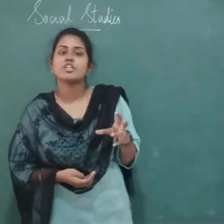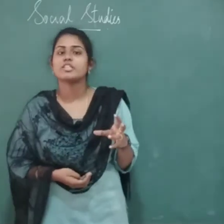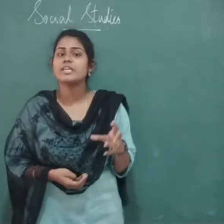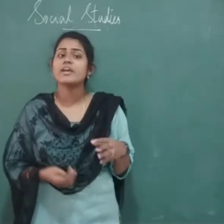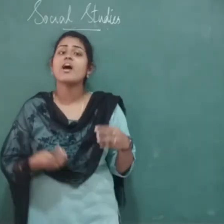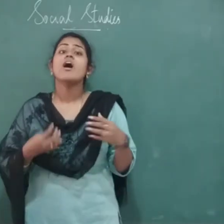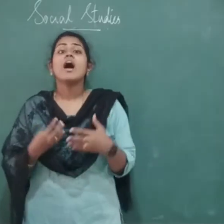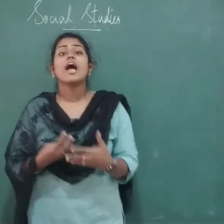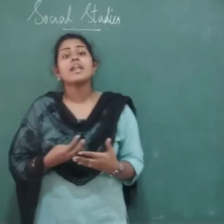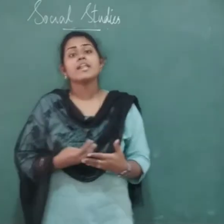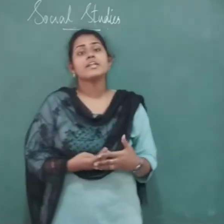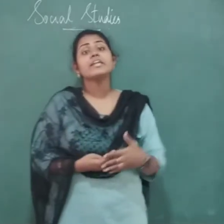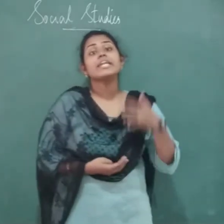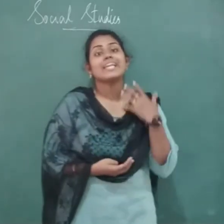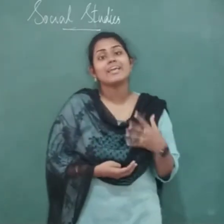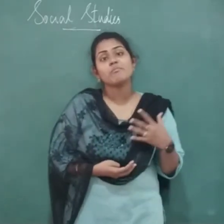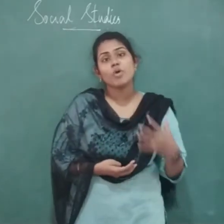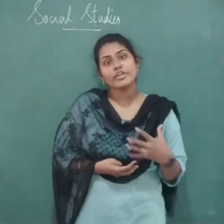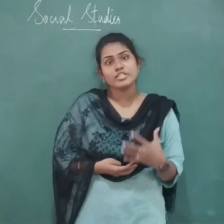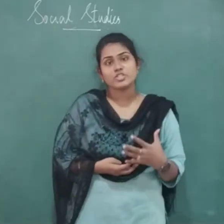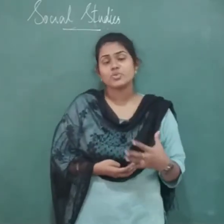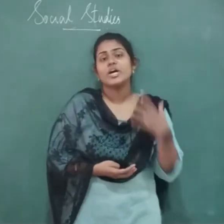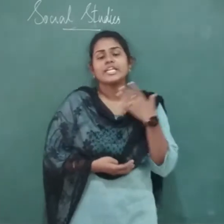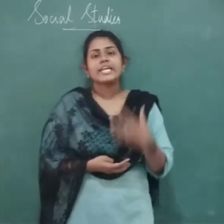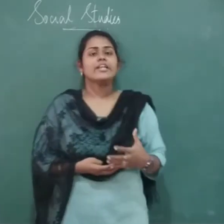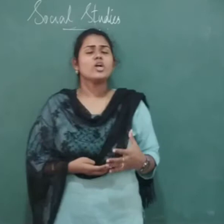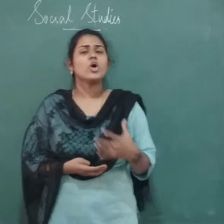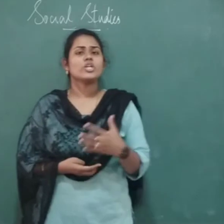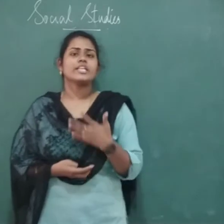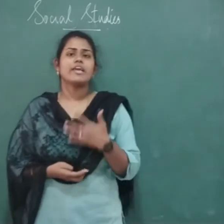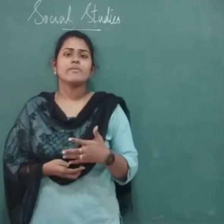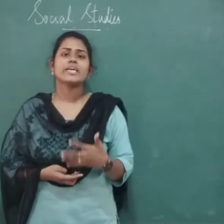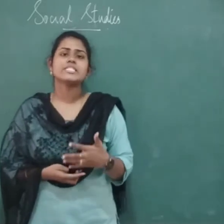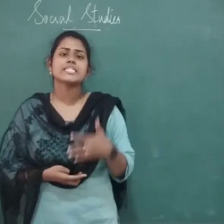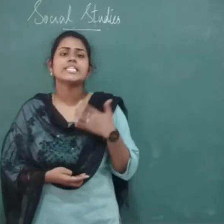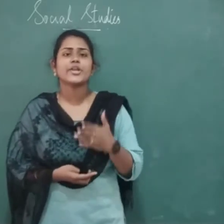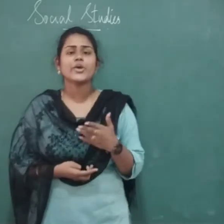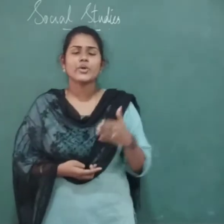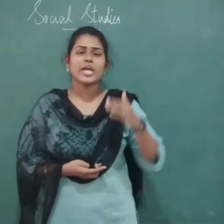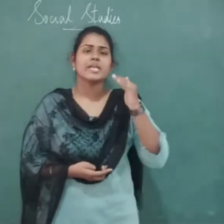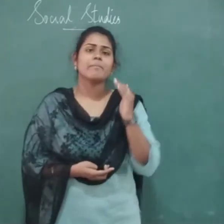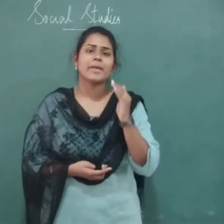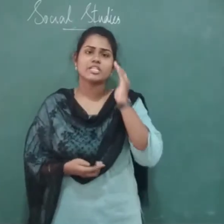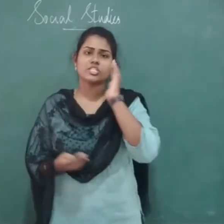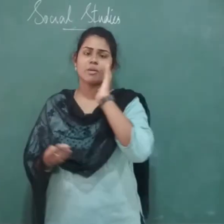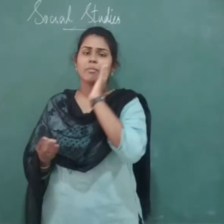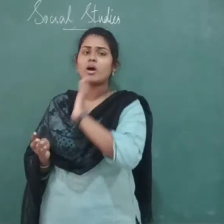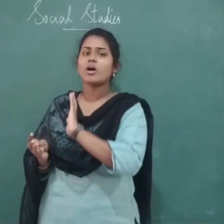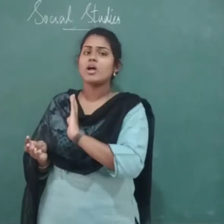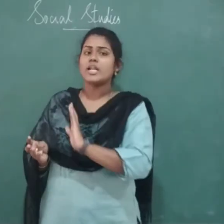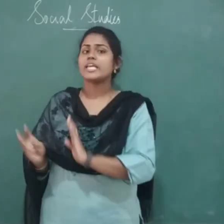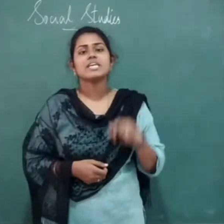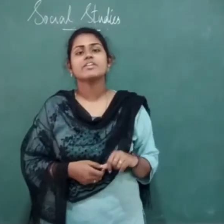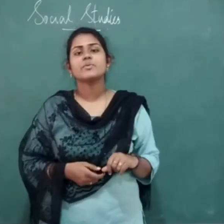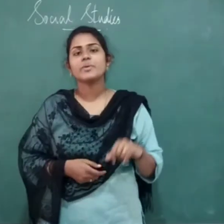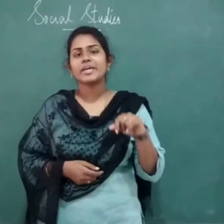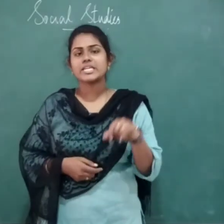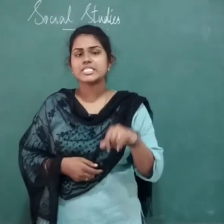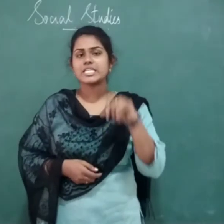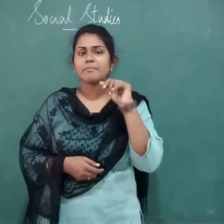thing. And they did clay models too. Terracotta, there we can see terracotta in page number 71. We can see the